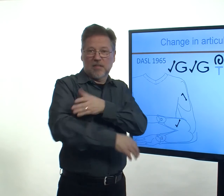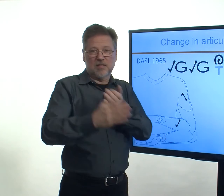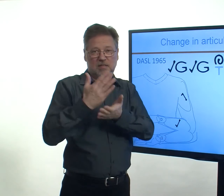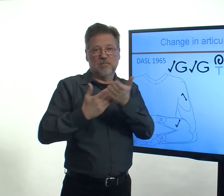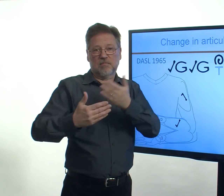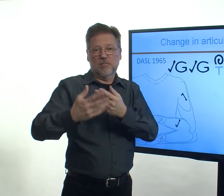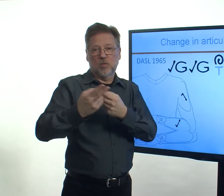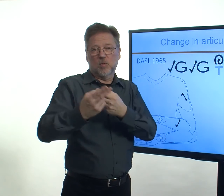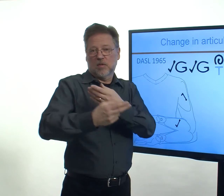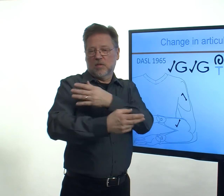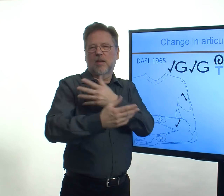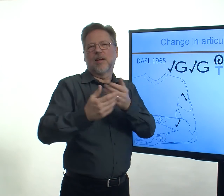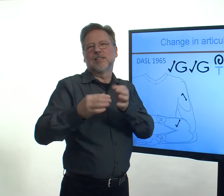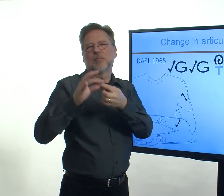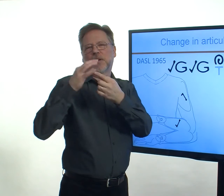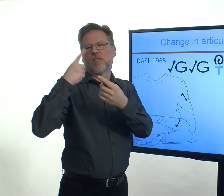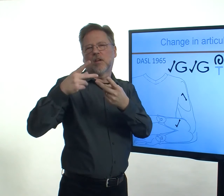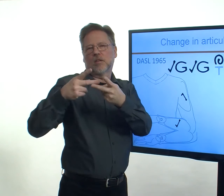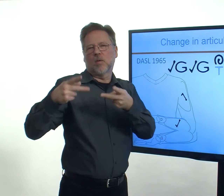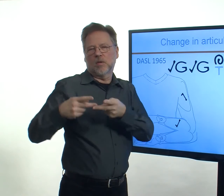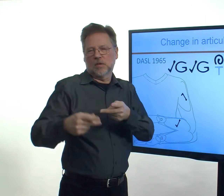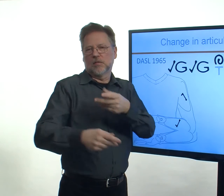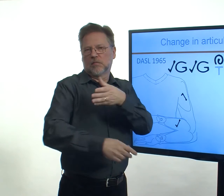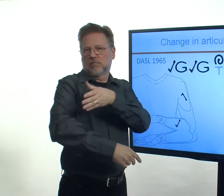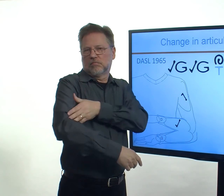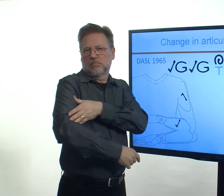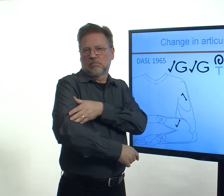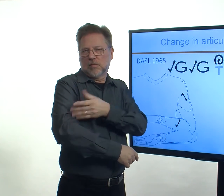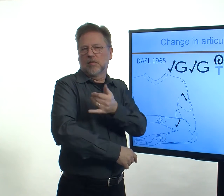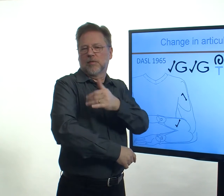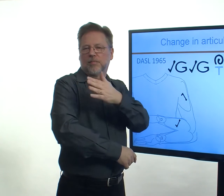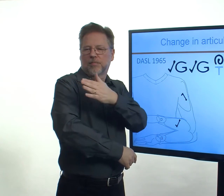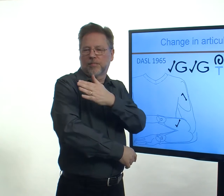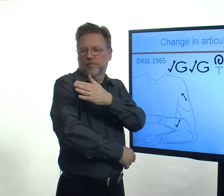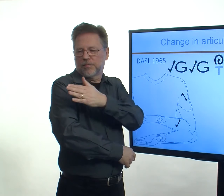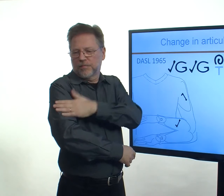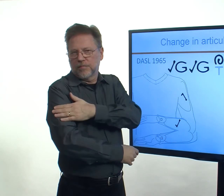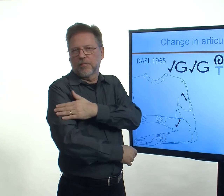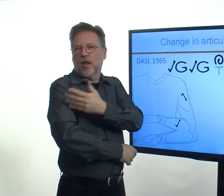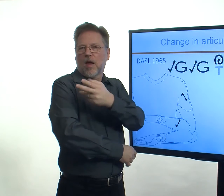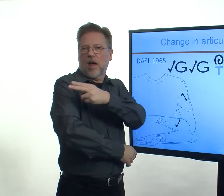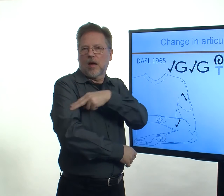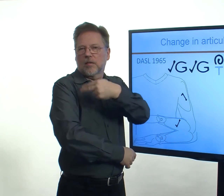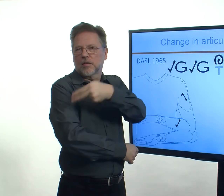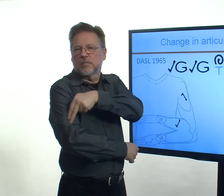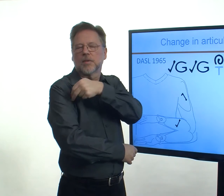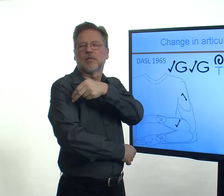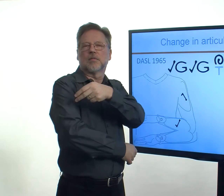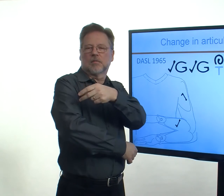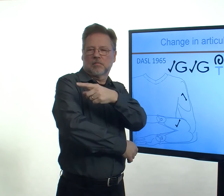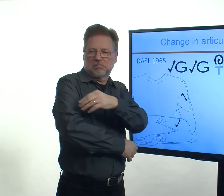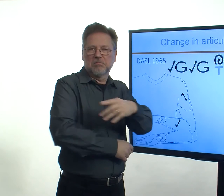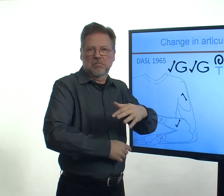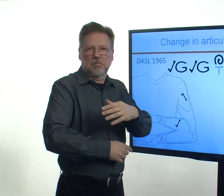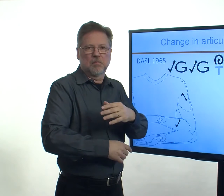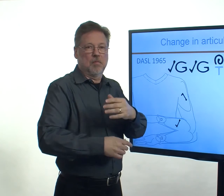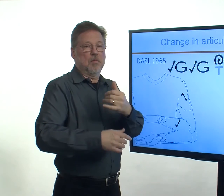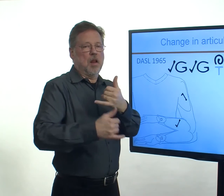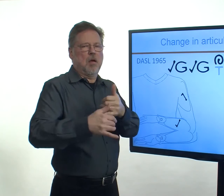that some signs use the upper arm, except for when it's a location, as in this sign, meaning hospital. But that's not what it